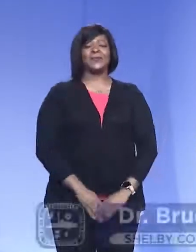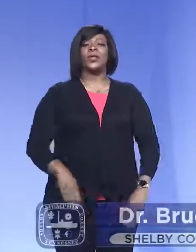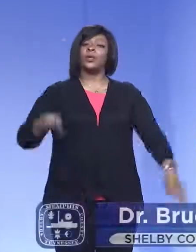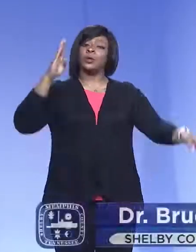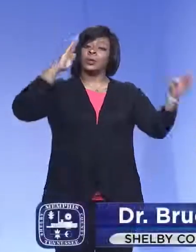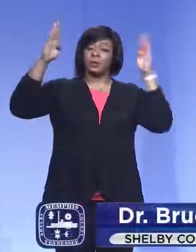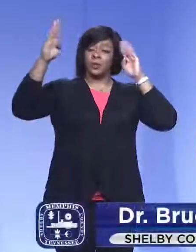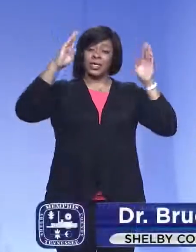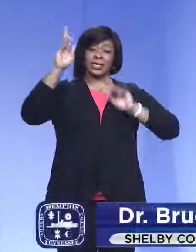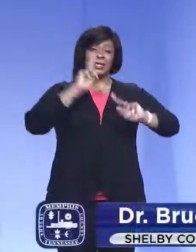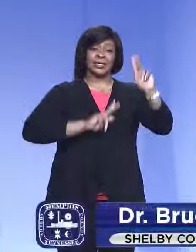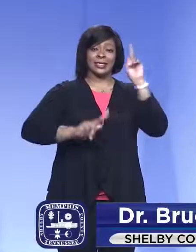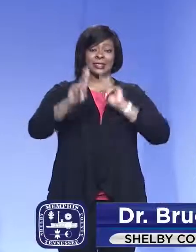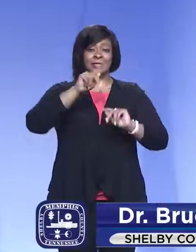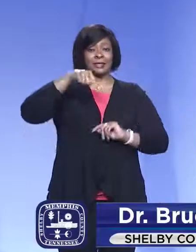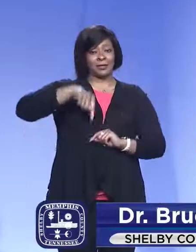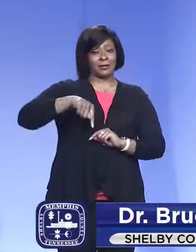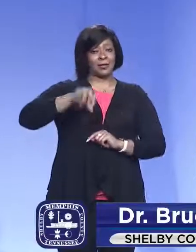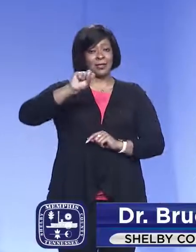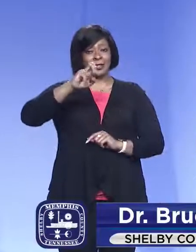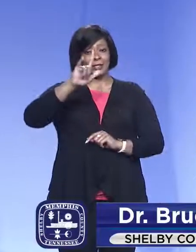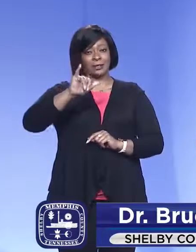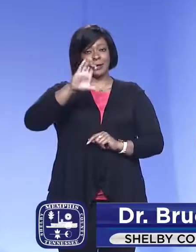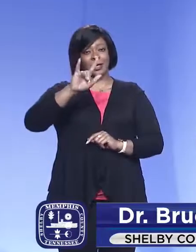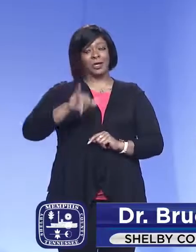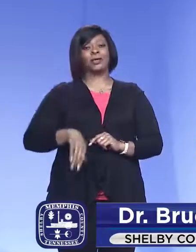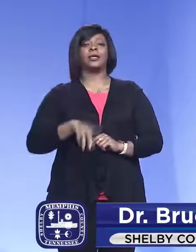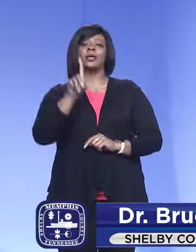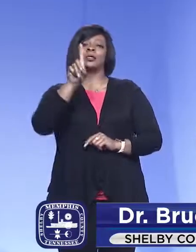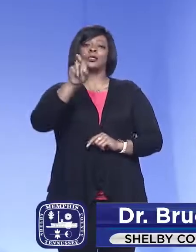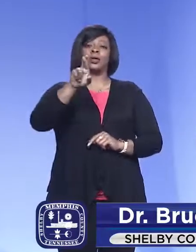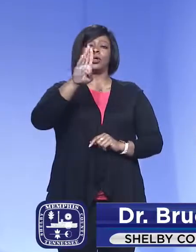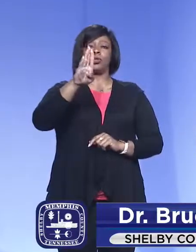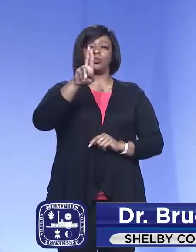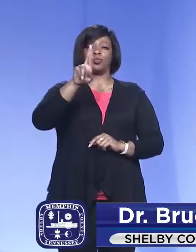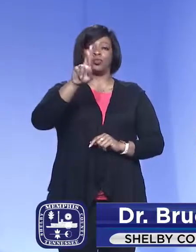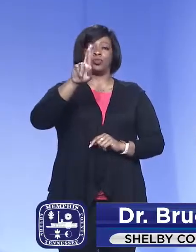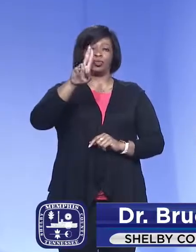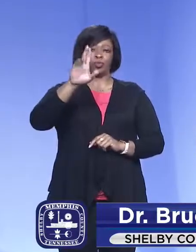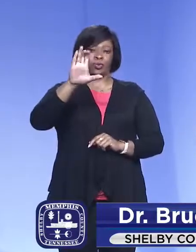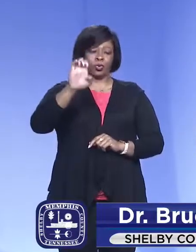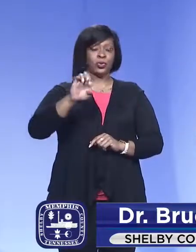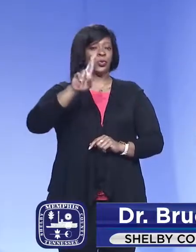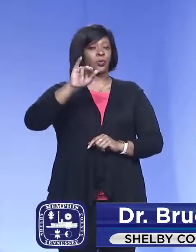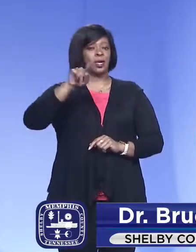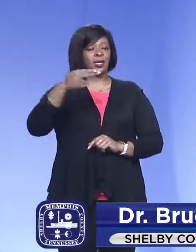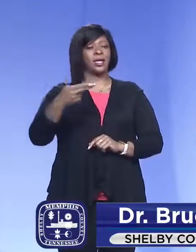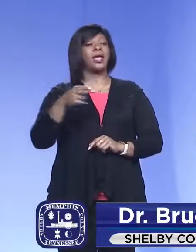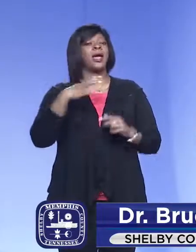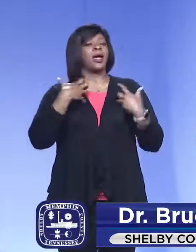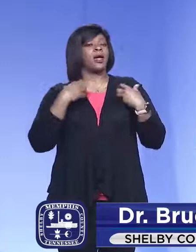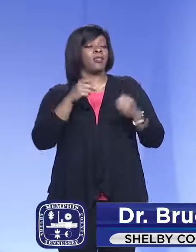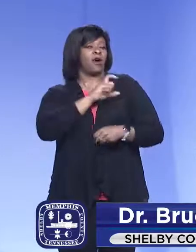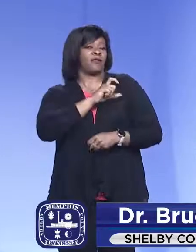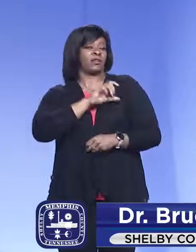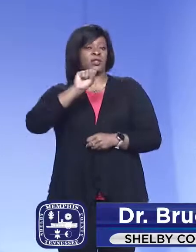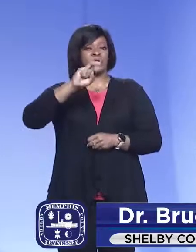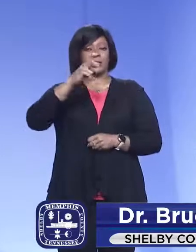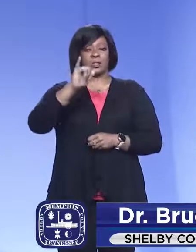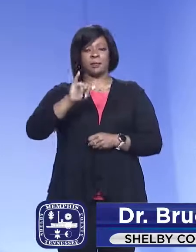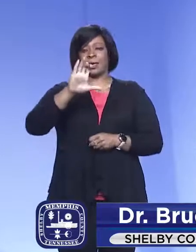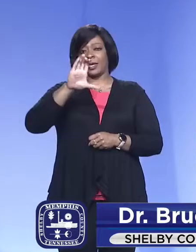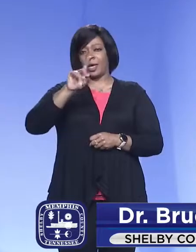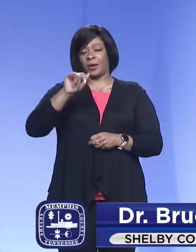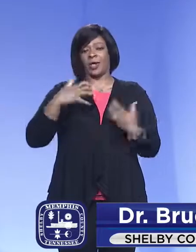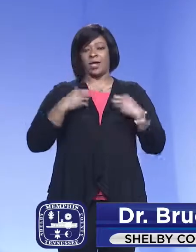Greetings, fellow citizens of Shelby County. Dr. Bruce Randolph, the health officer for Shelby County Health Department. I want to just share a